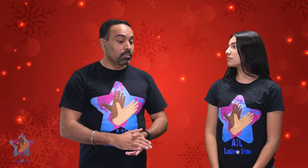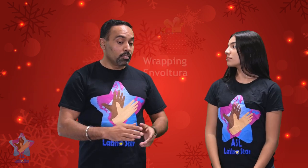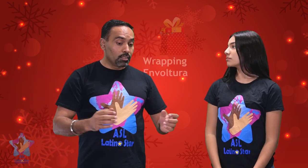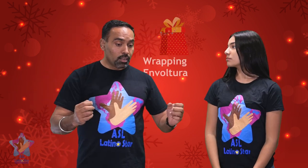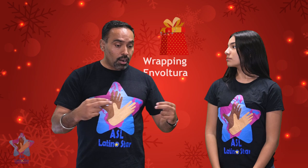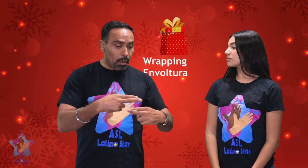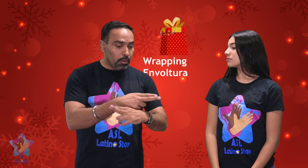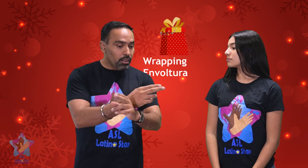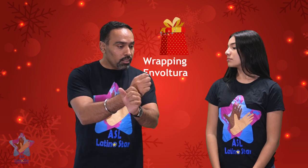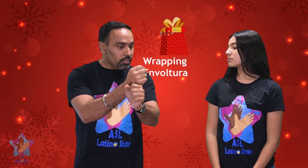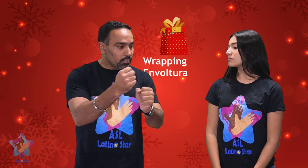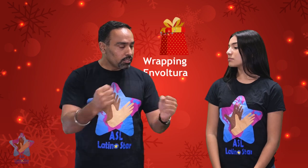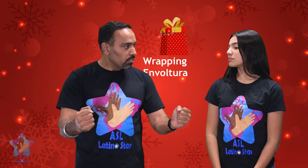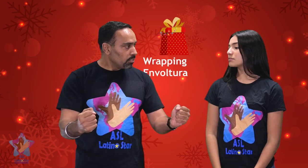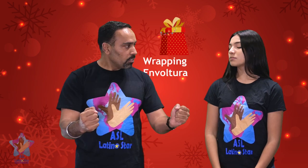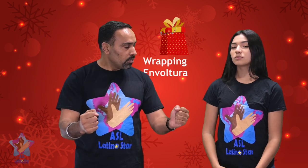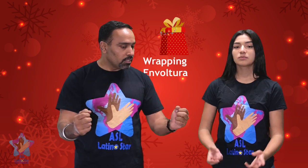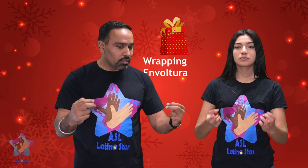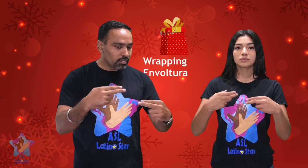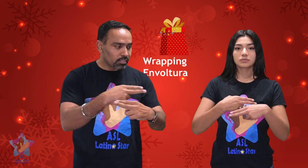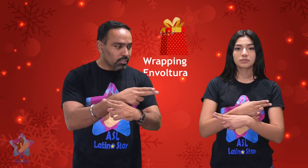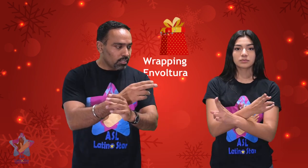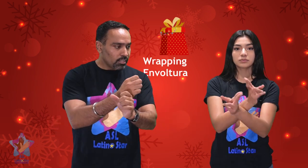Rapping. Enredar.